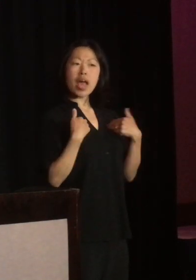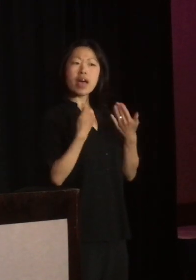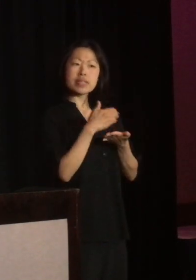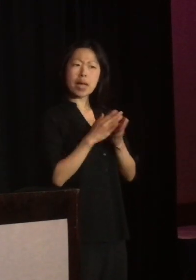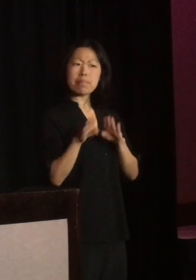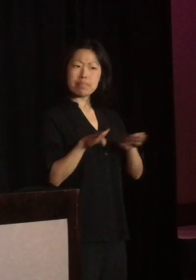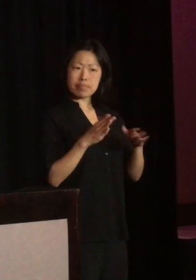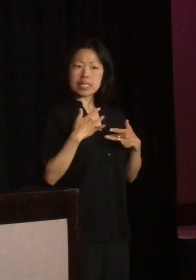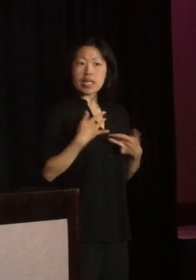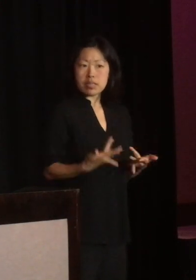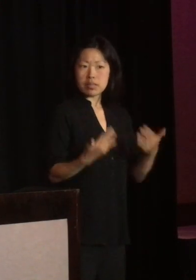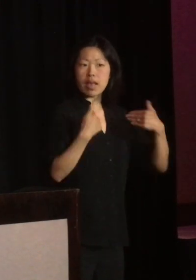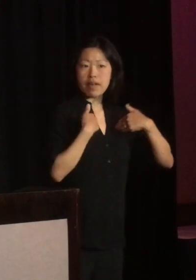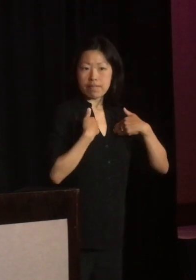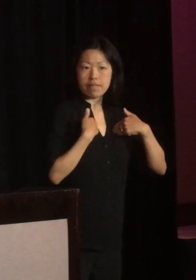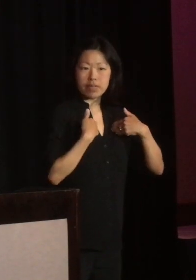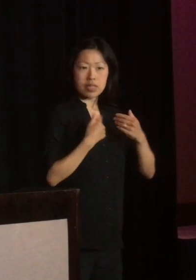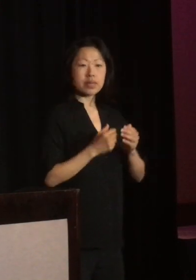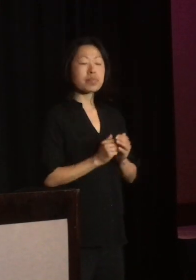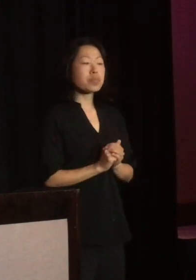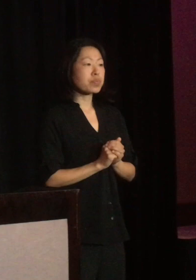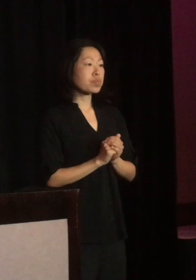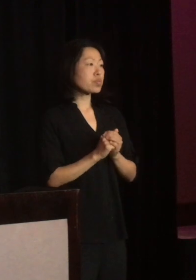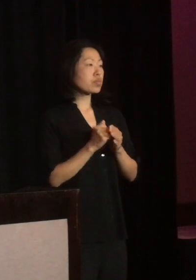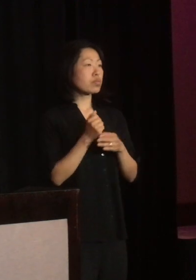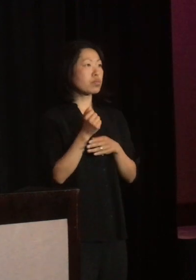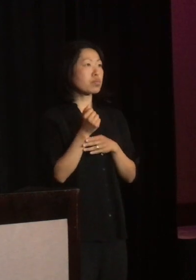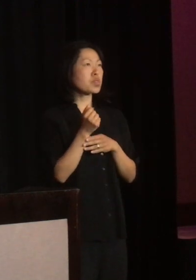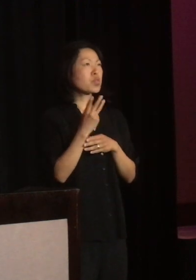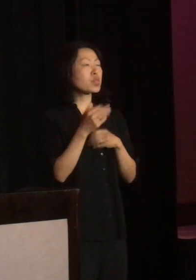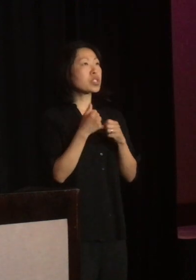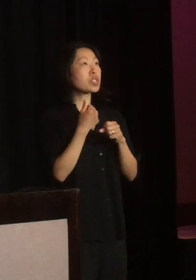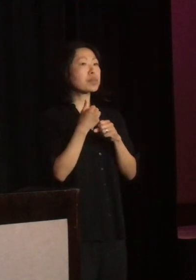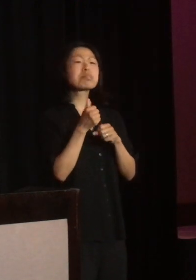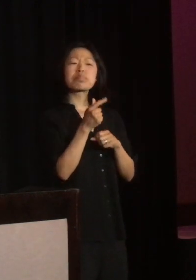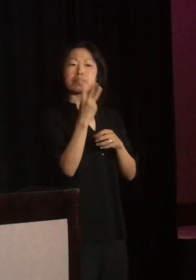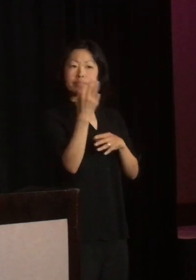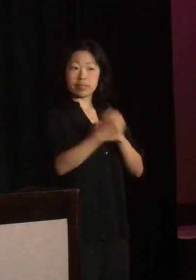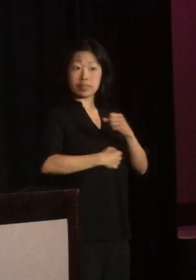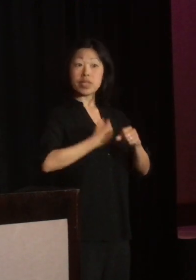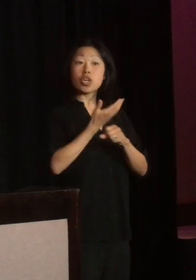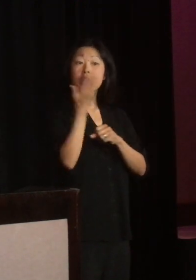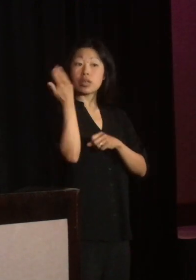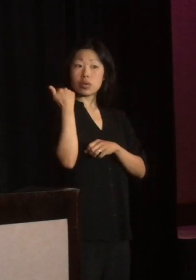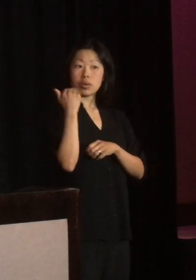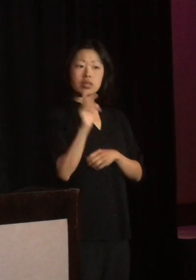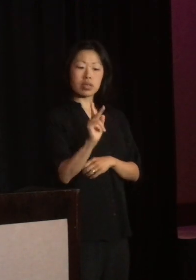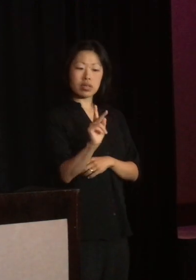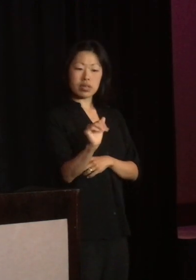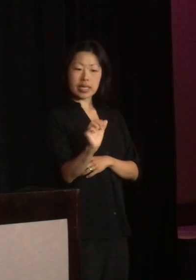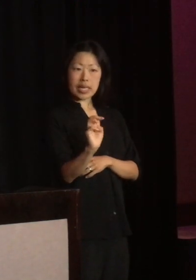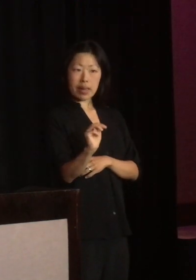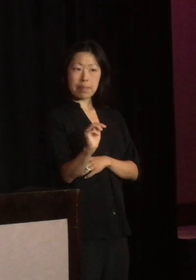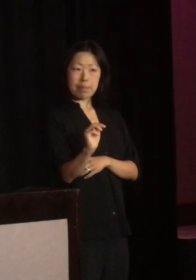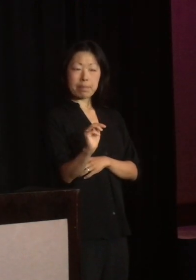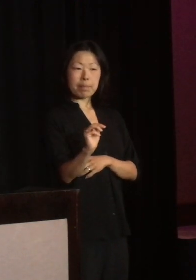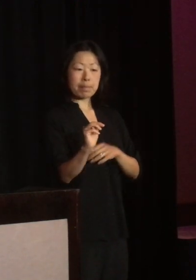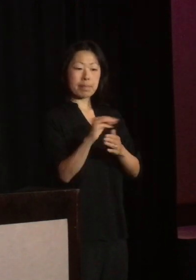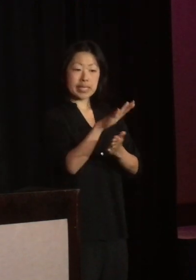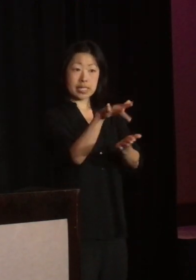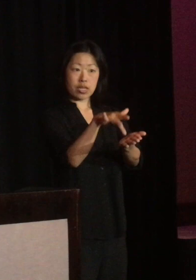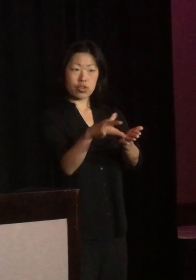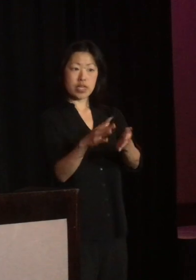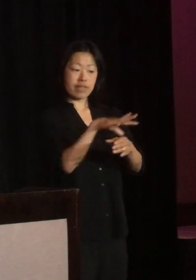Just really briefly, a couple years ago, or several years back, CAM Center has been involved with the